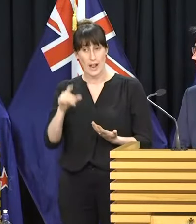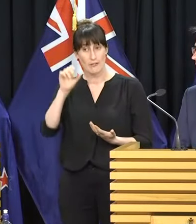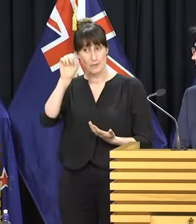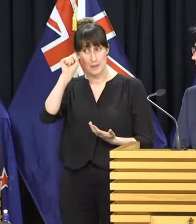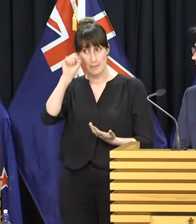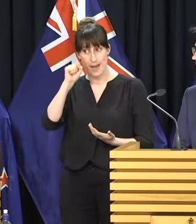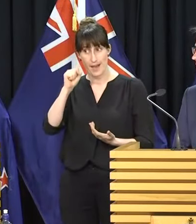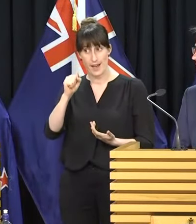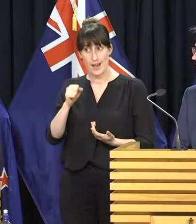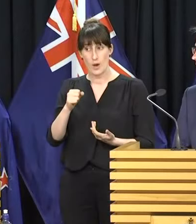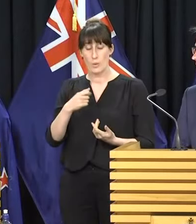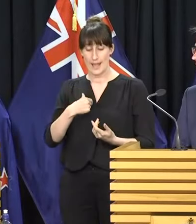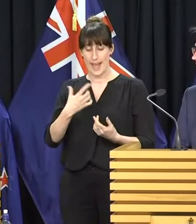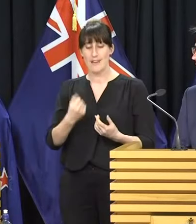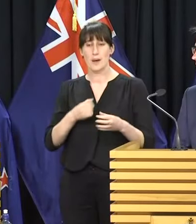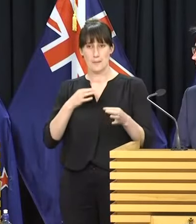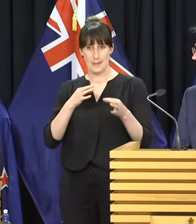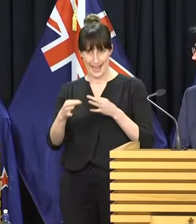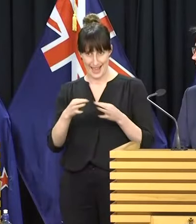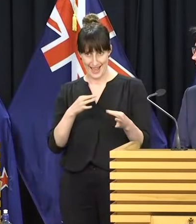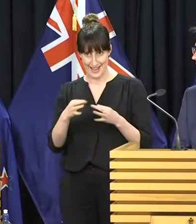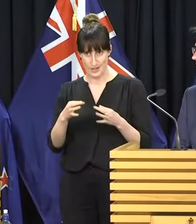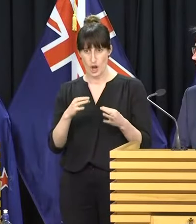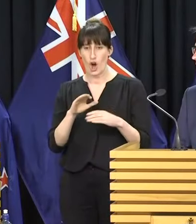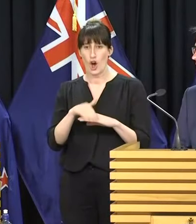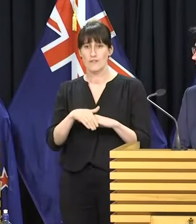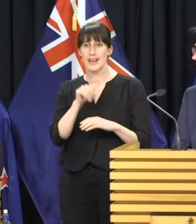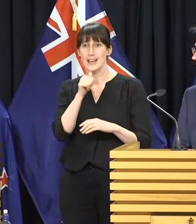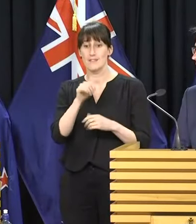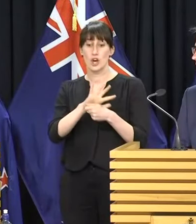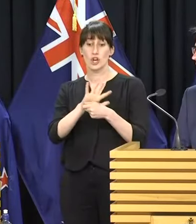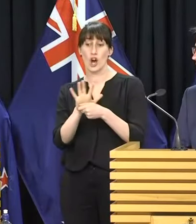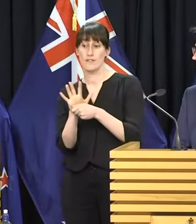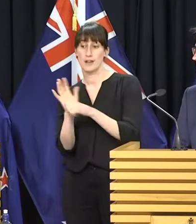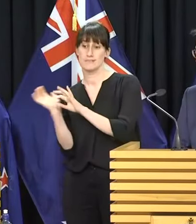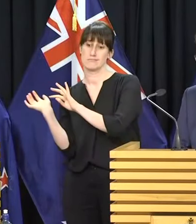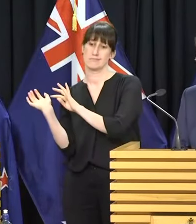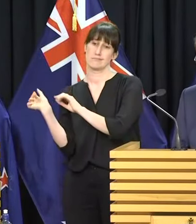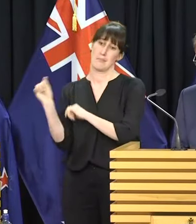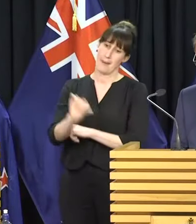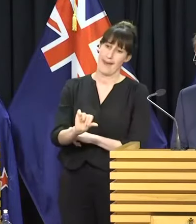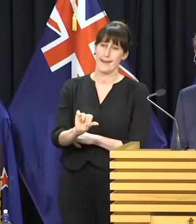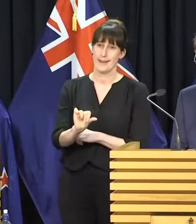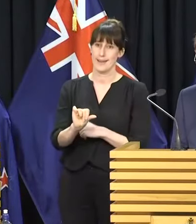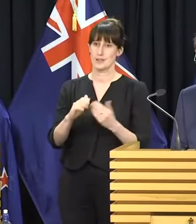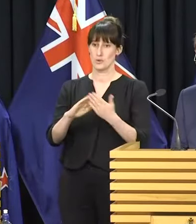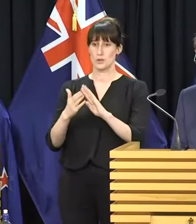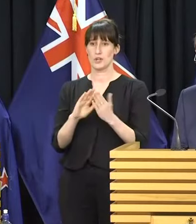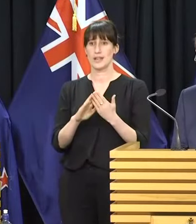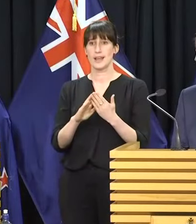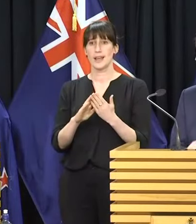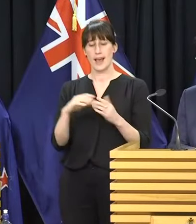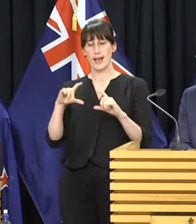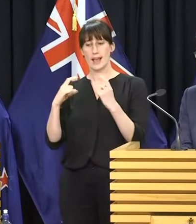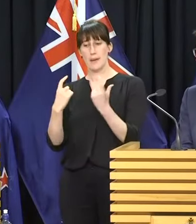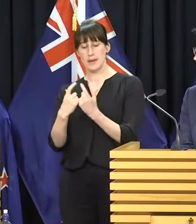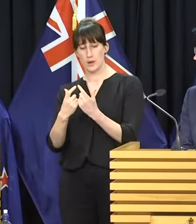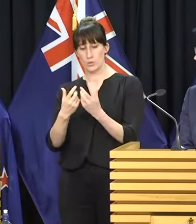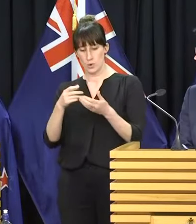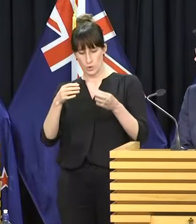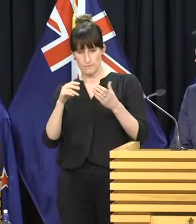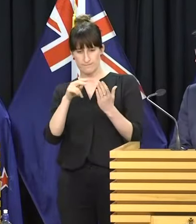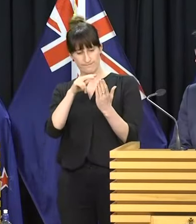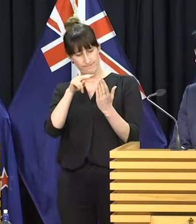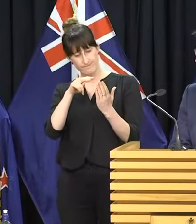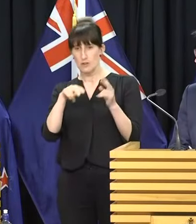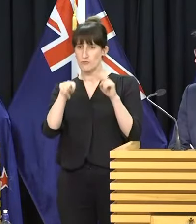the resurgence planning that we have published, which talks about the types of things that the Cabinet would take into consideration in any review of